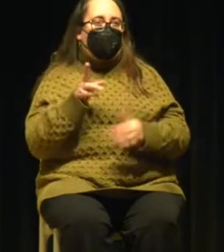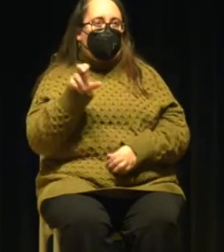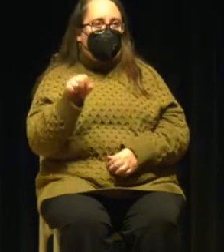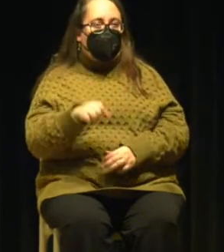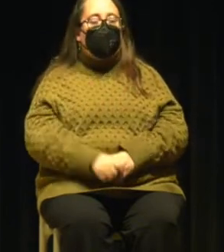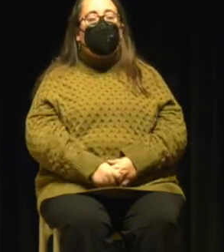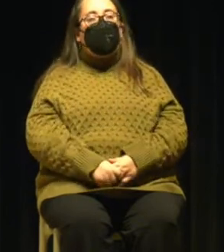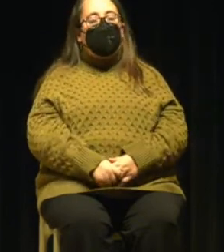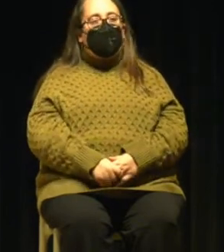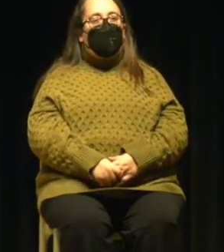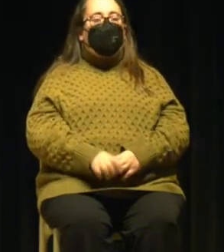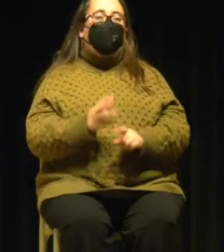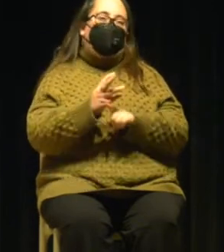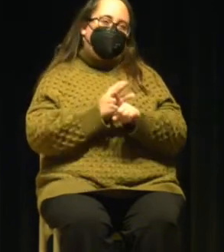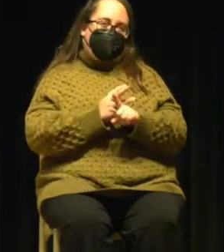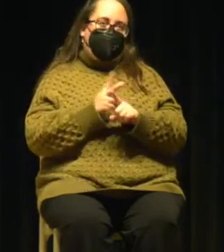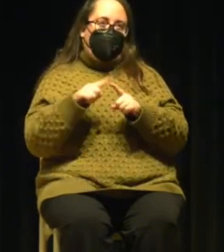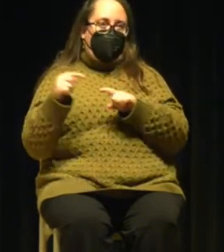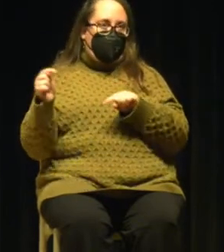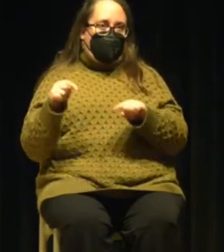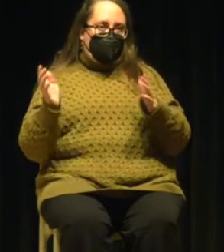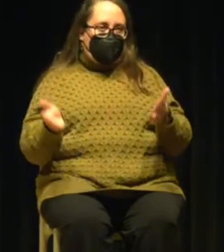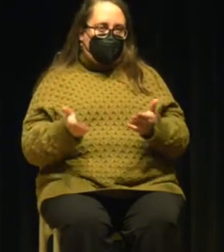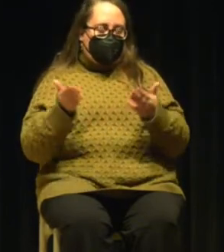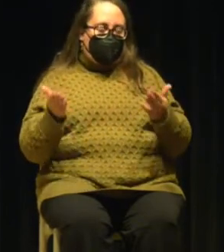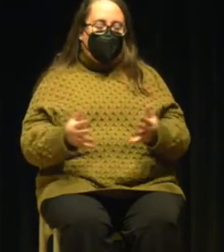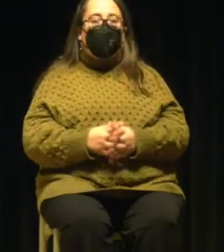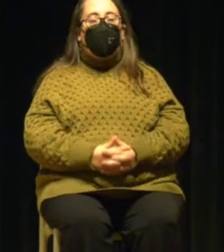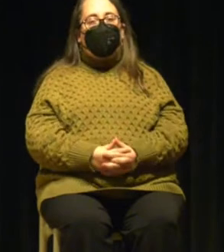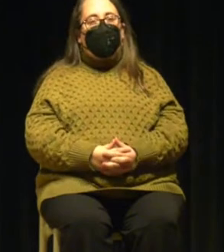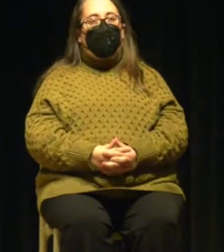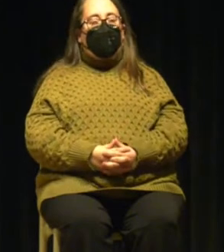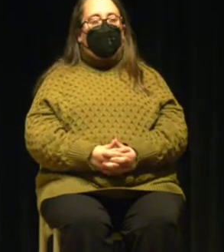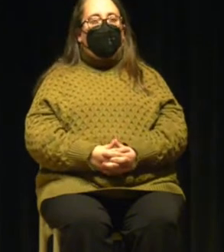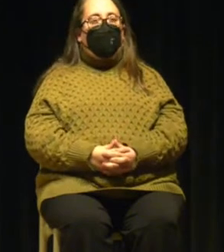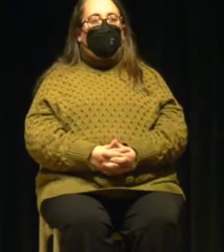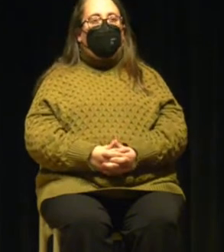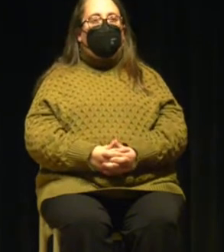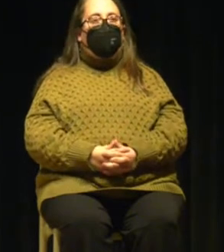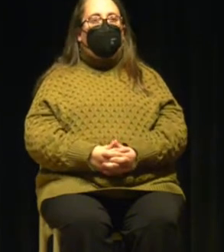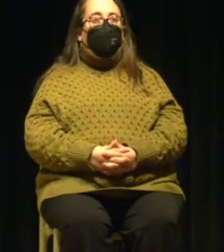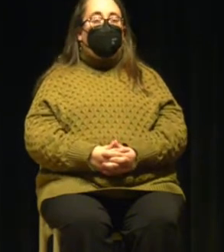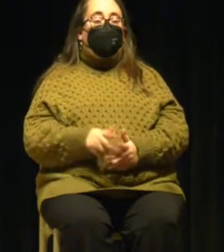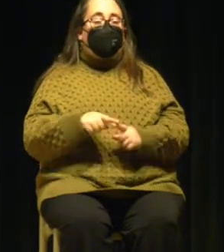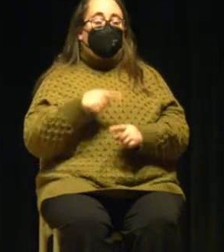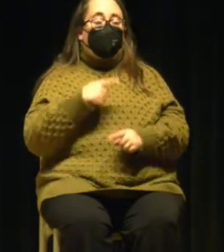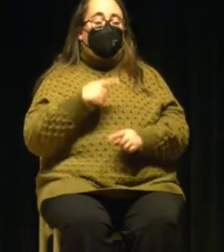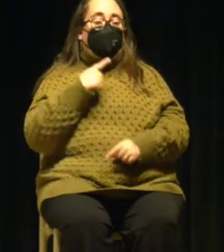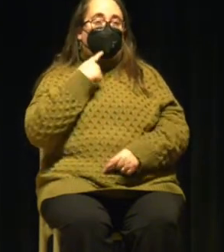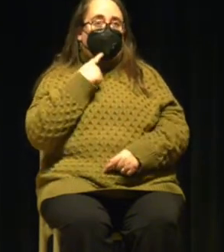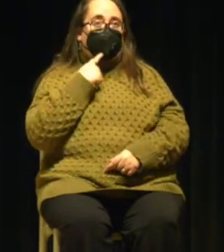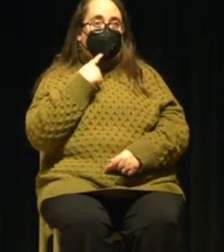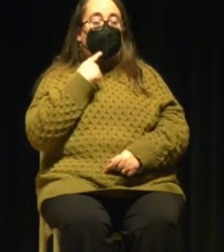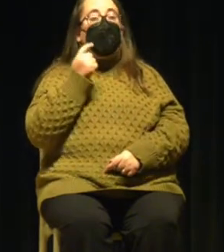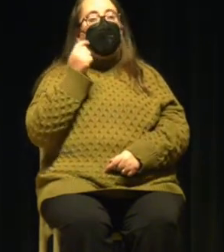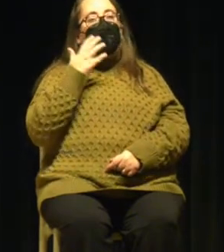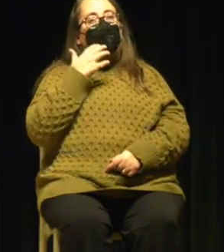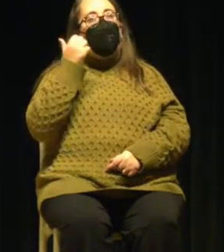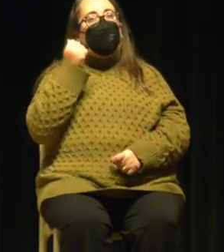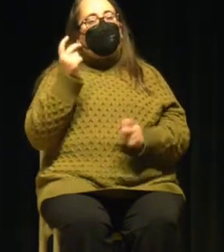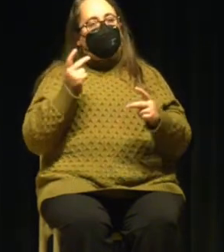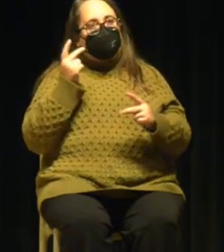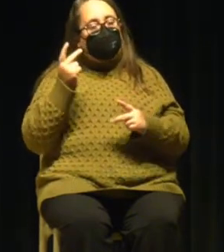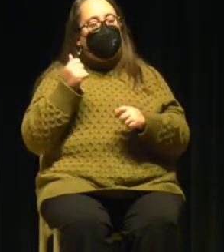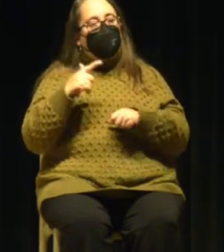You know, I mean, being 6 months old when I came here, mm-hmm. it was like I didn't really have much to miss. It wasn't until I was a little bit older and visited a